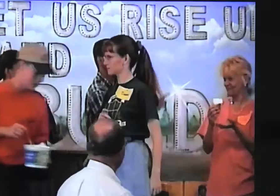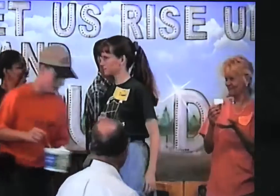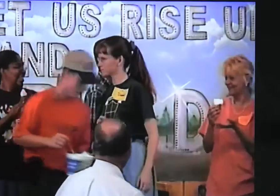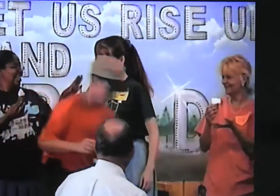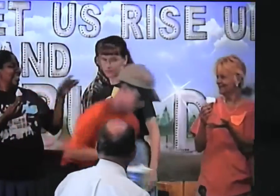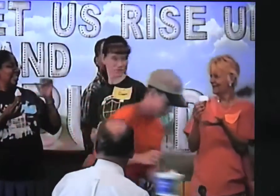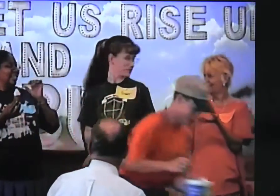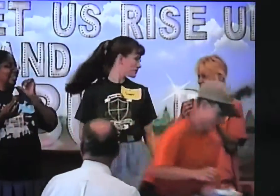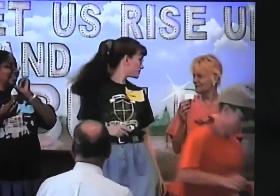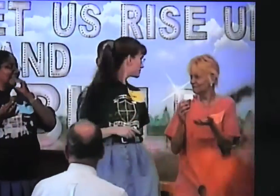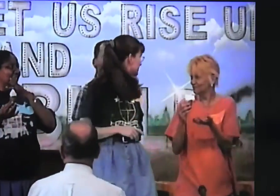Okay?